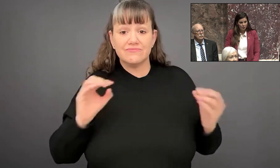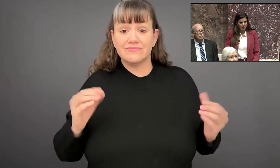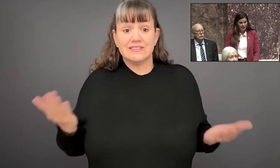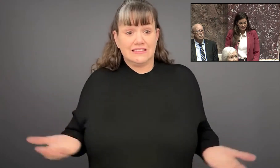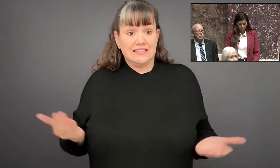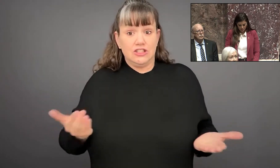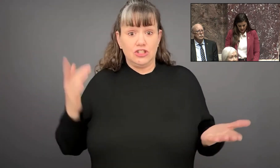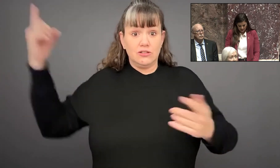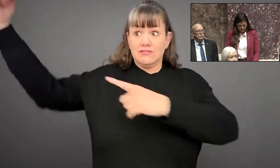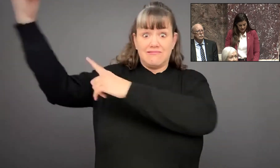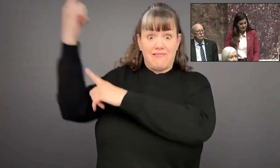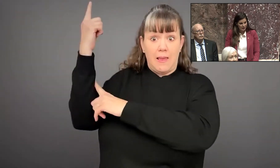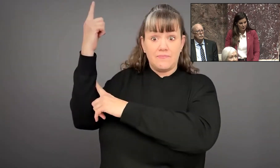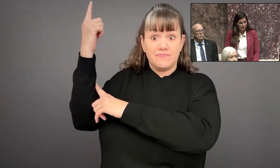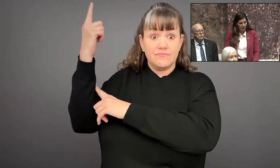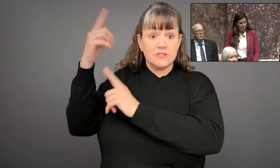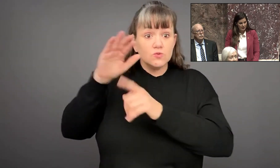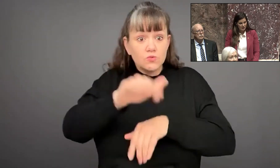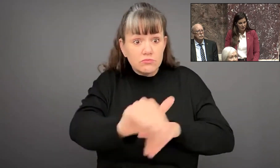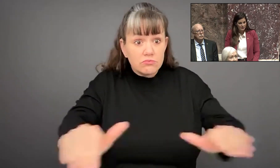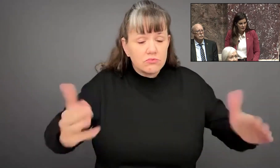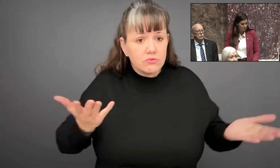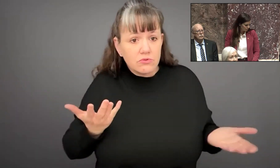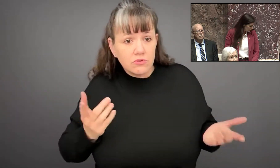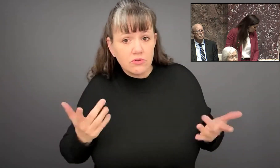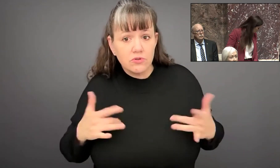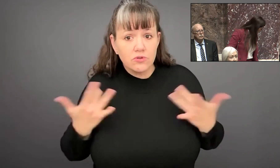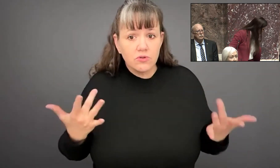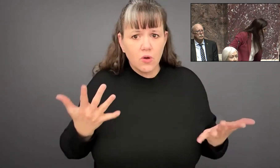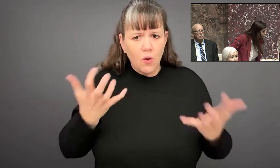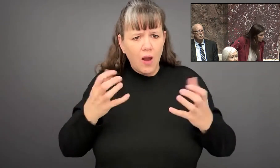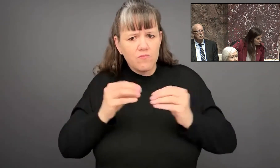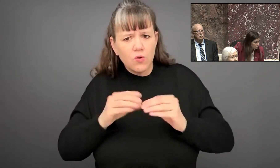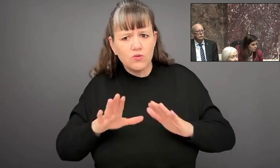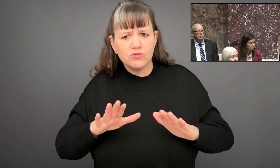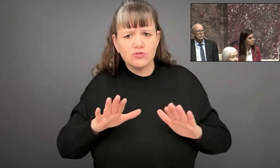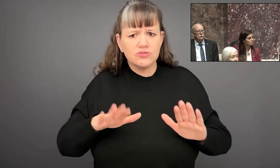government implements the remaining 63 recommendations?